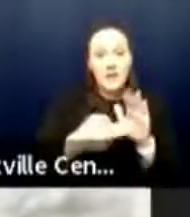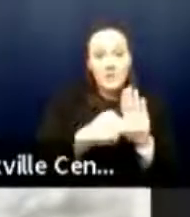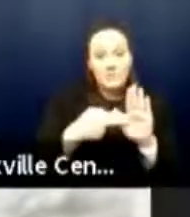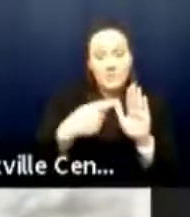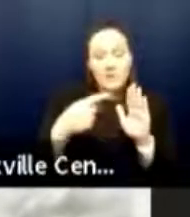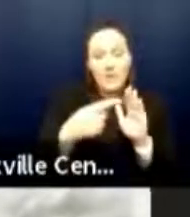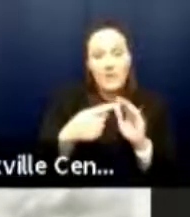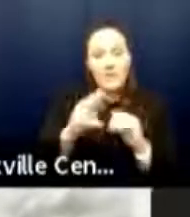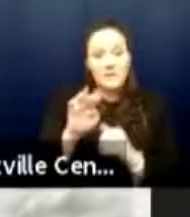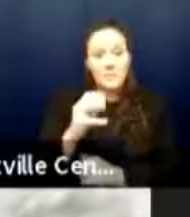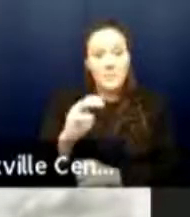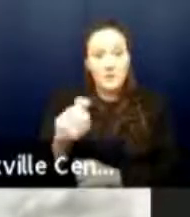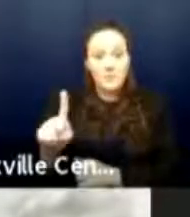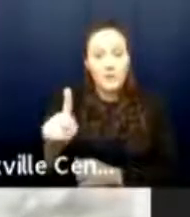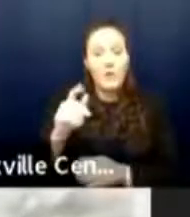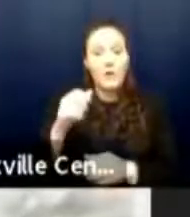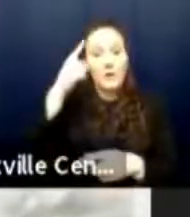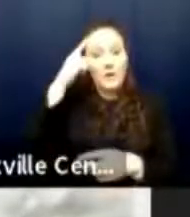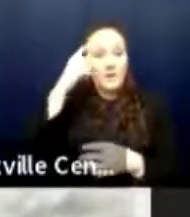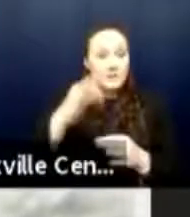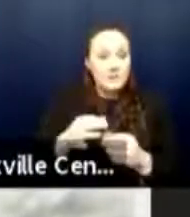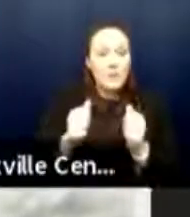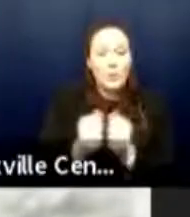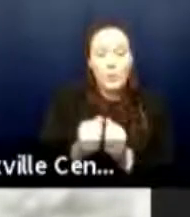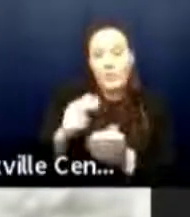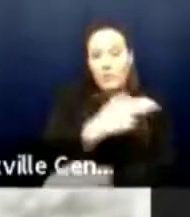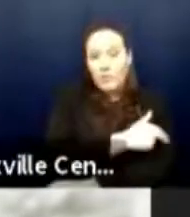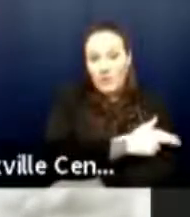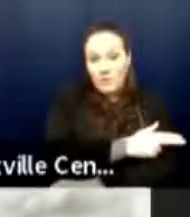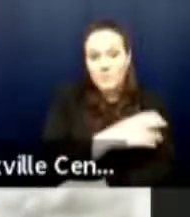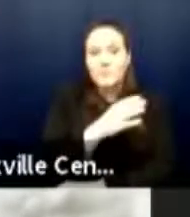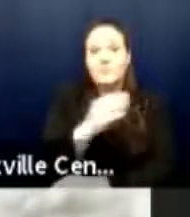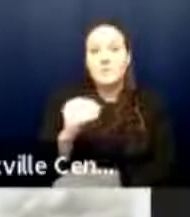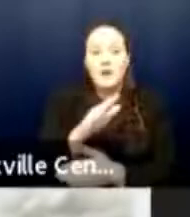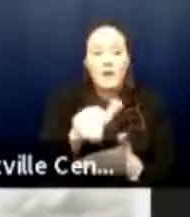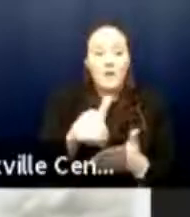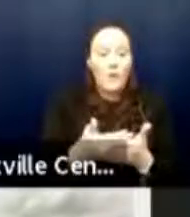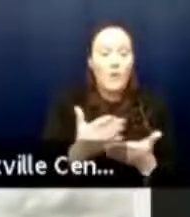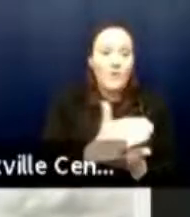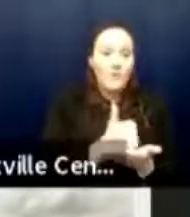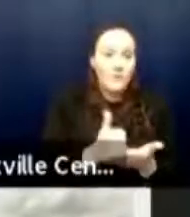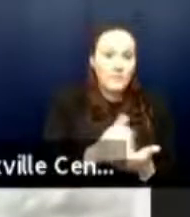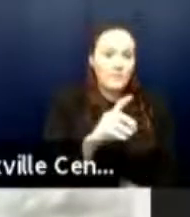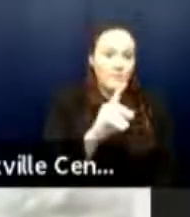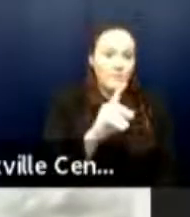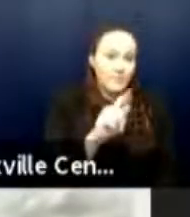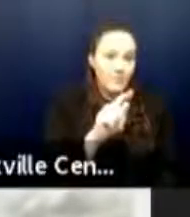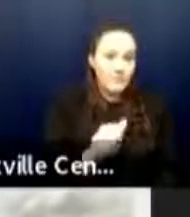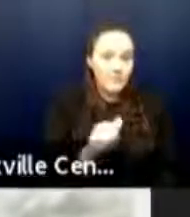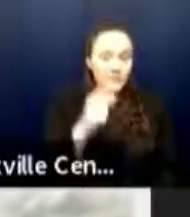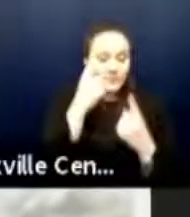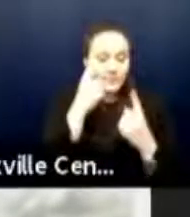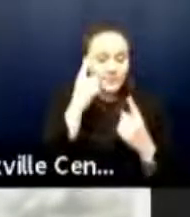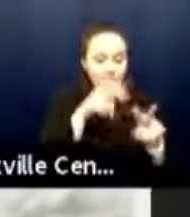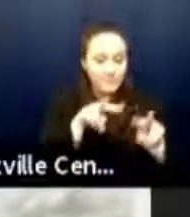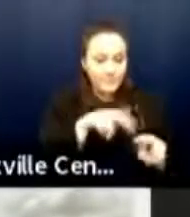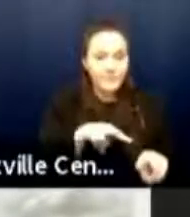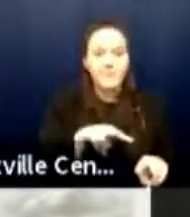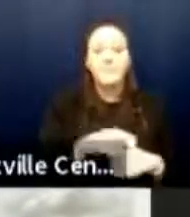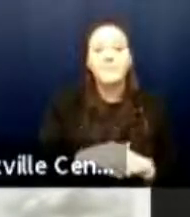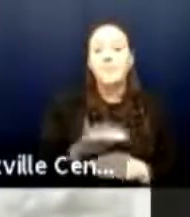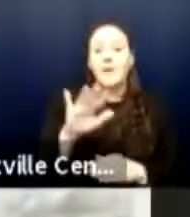are made in concert with our hospital partners, as well as taking all of the data into consideration. Our fifth benchmark, sustained